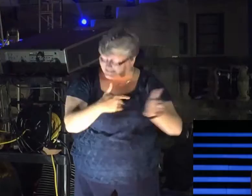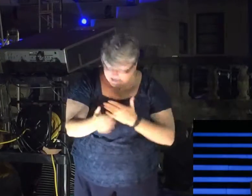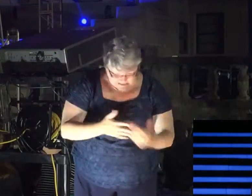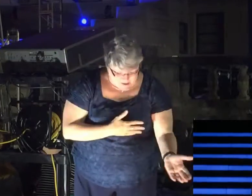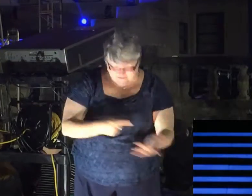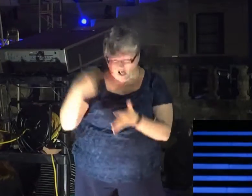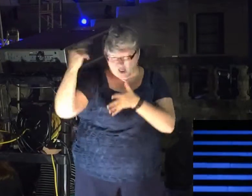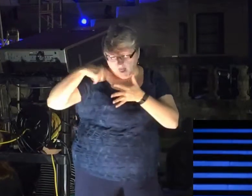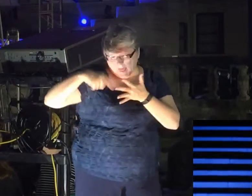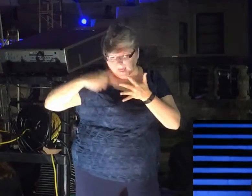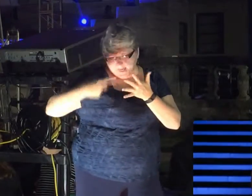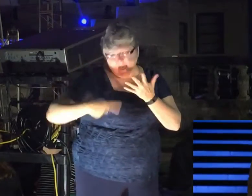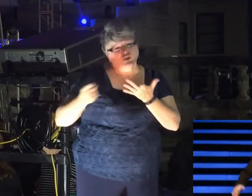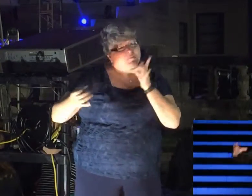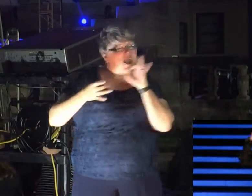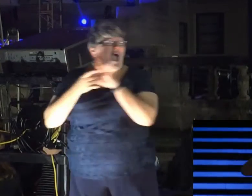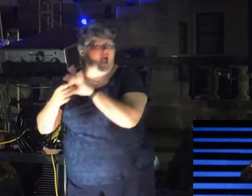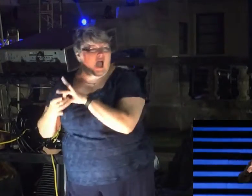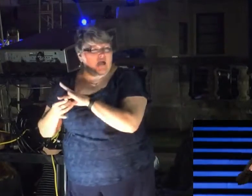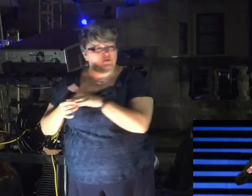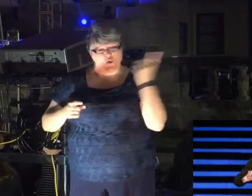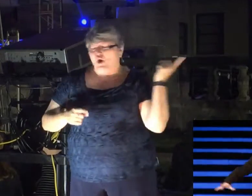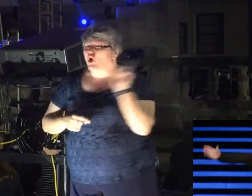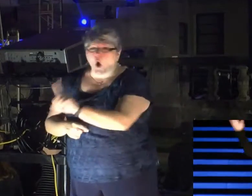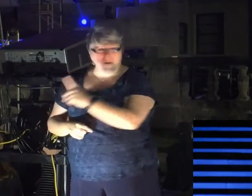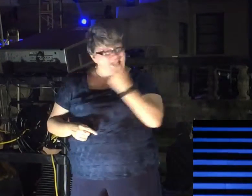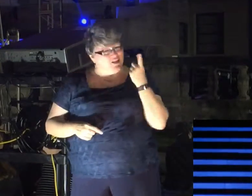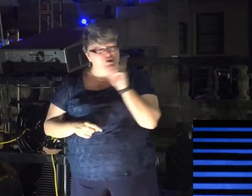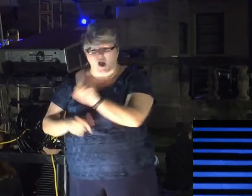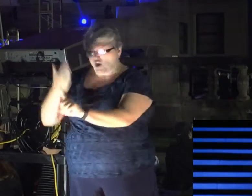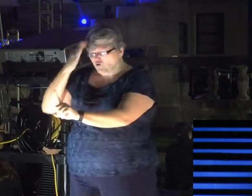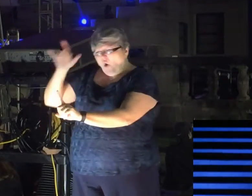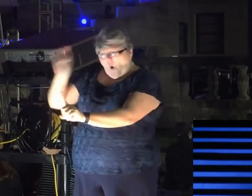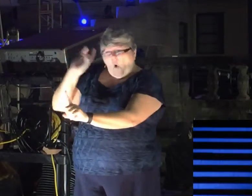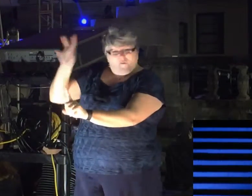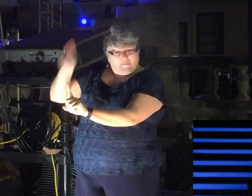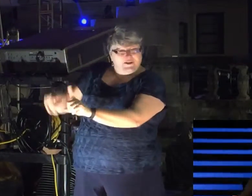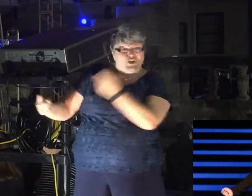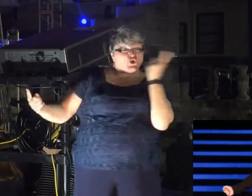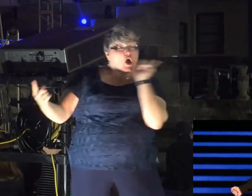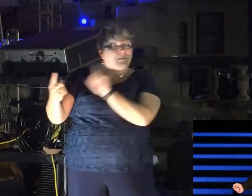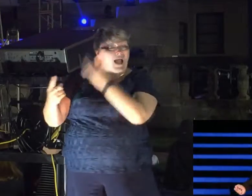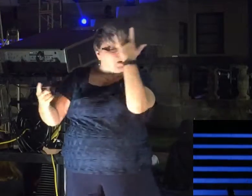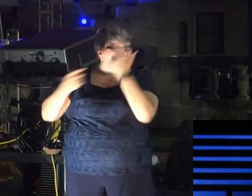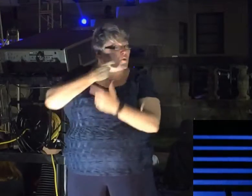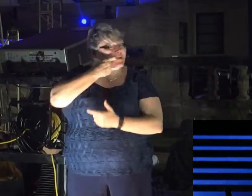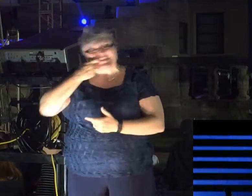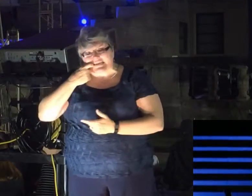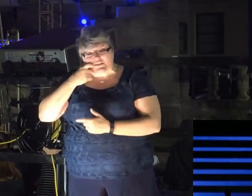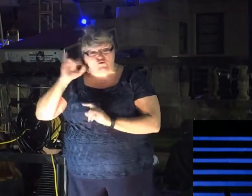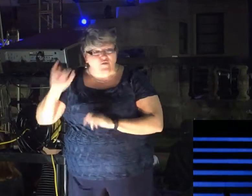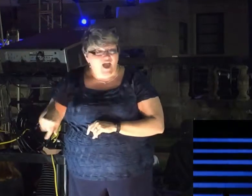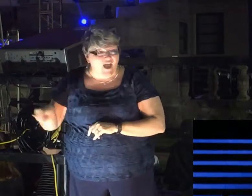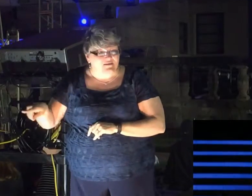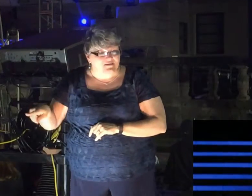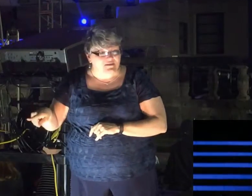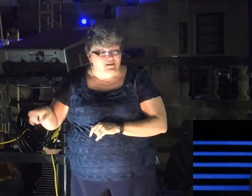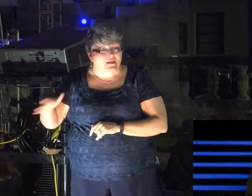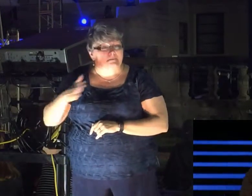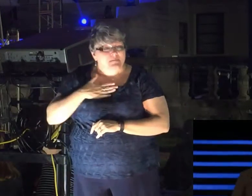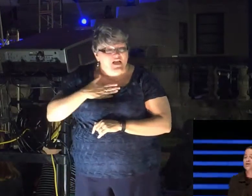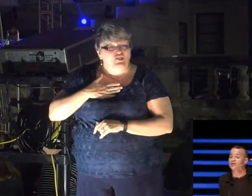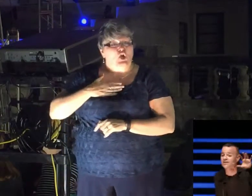now. Right? They're gonna give you all the reasons why you shouldn't be into him. But you'll go back to an ex you know is a horrible person. Why? Because you're addicted